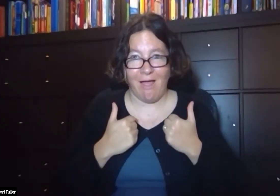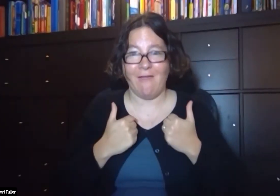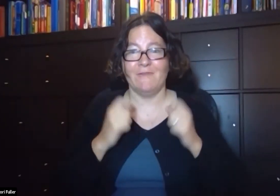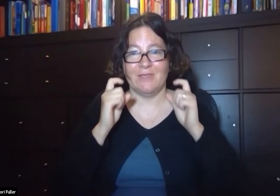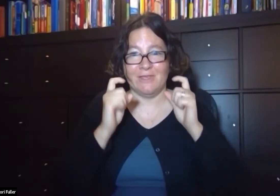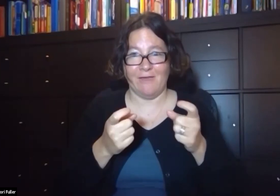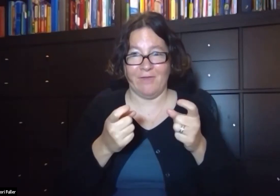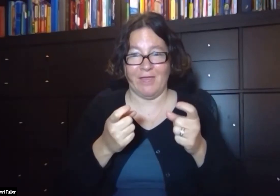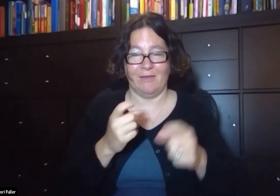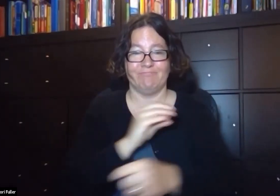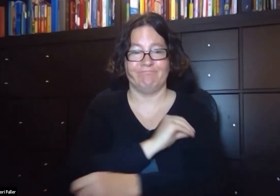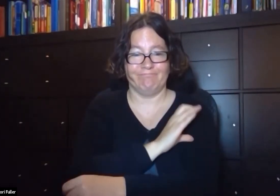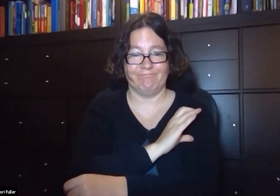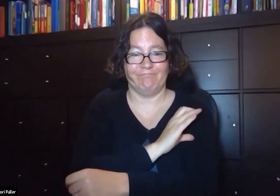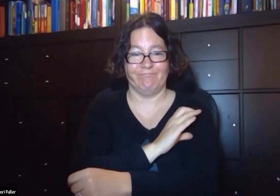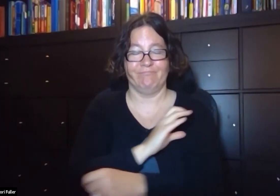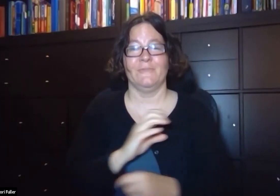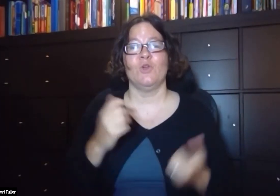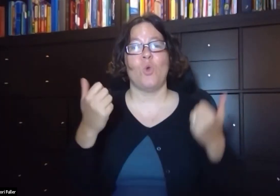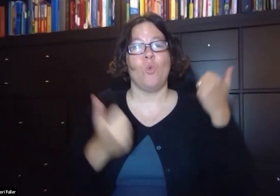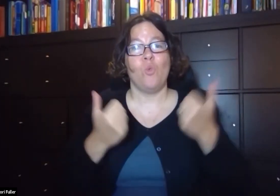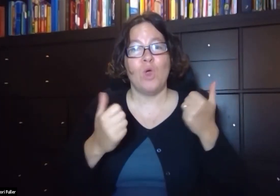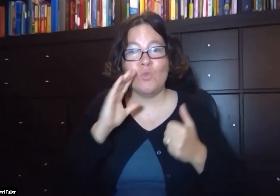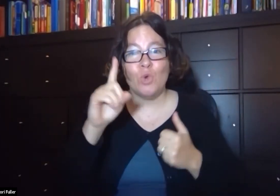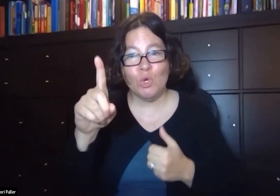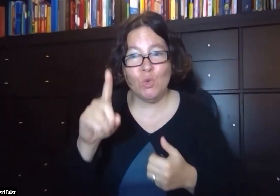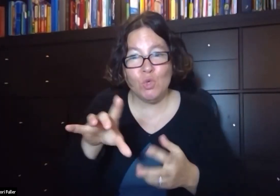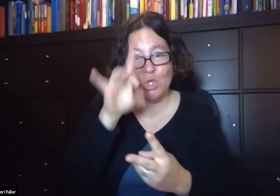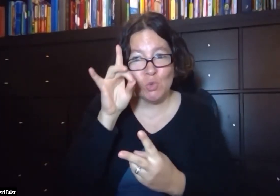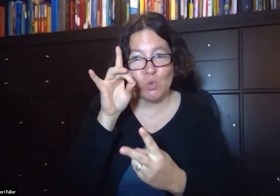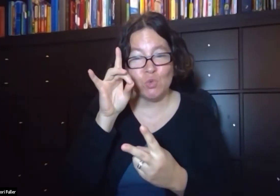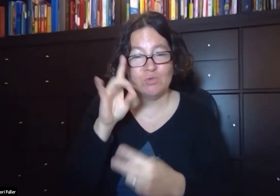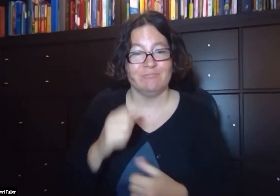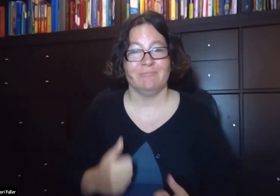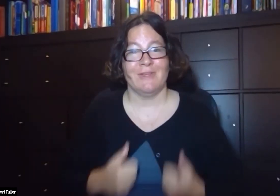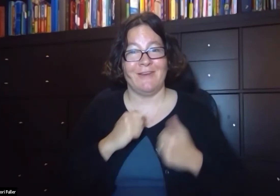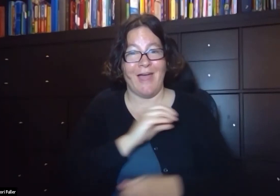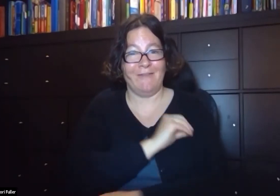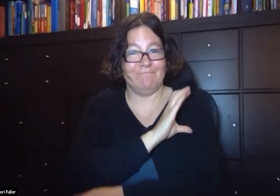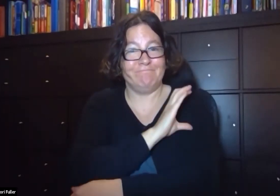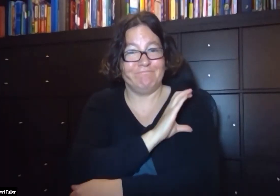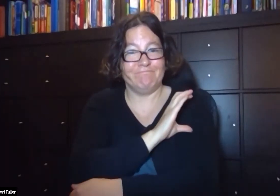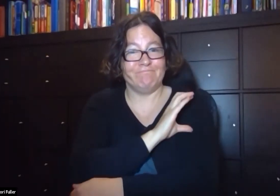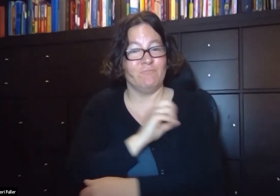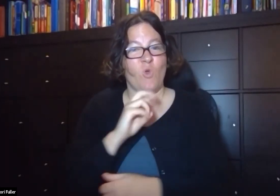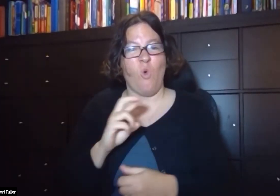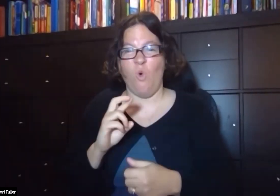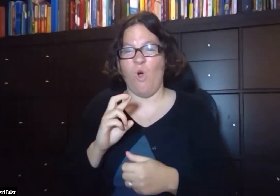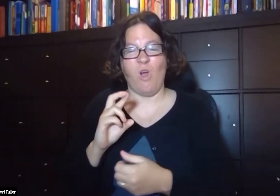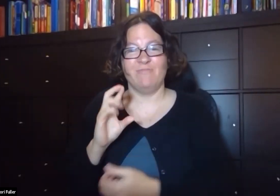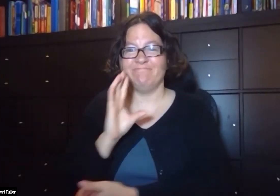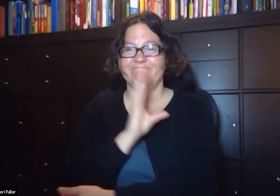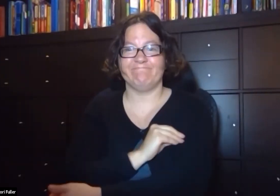And that this is a time for to do good and to be renewed. So which will